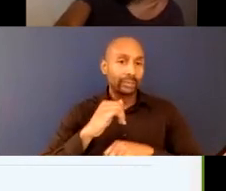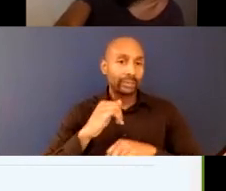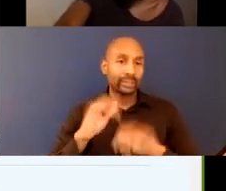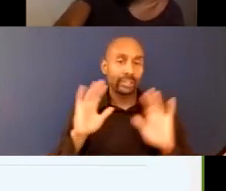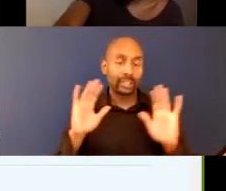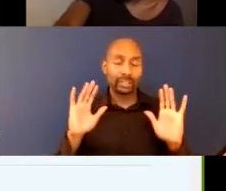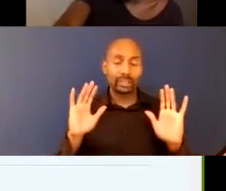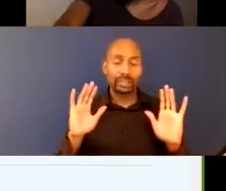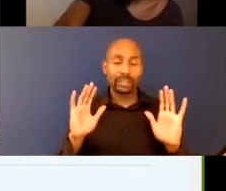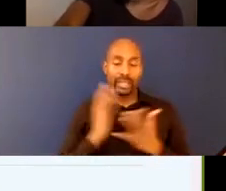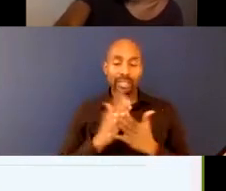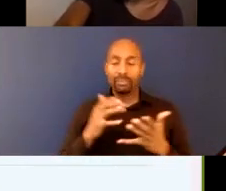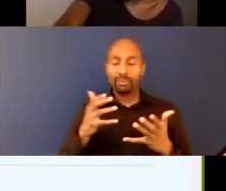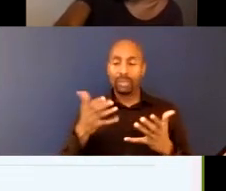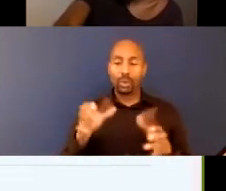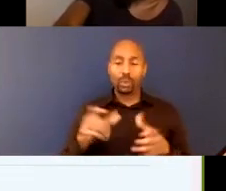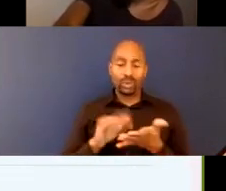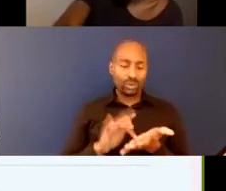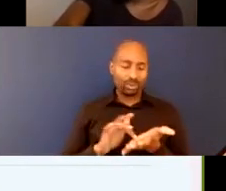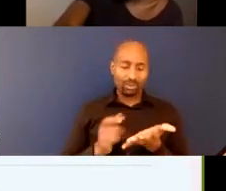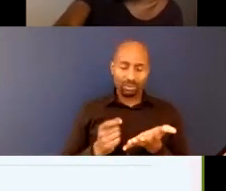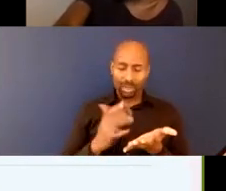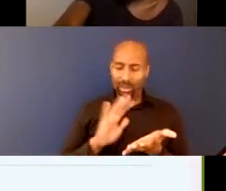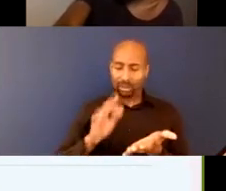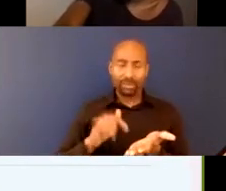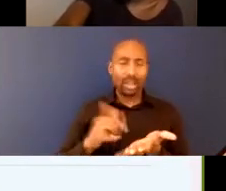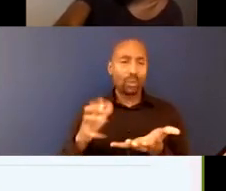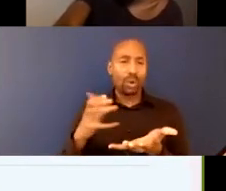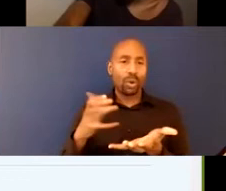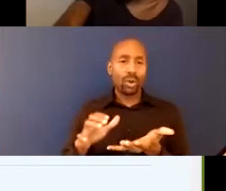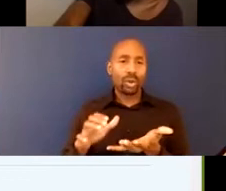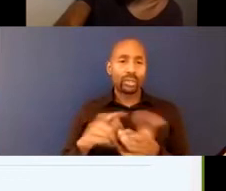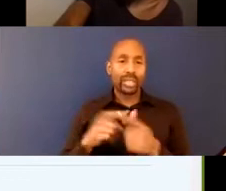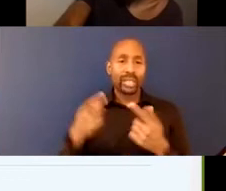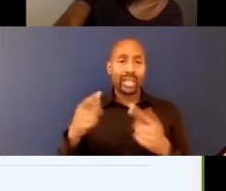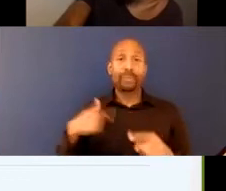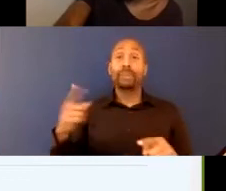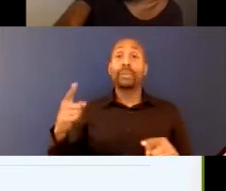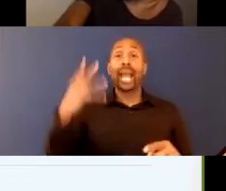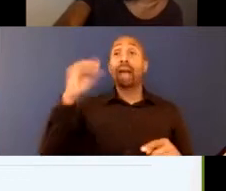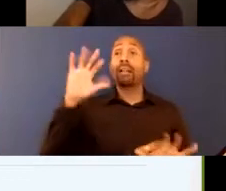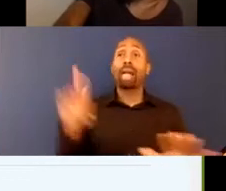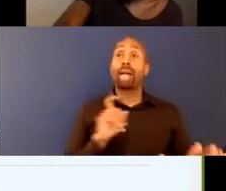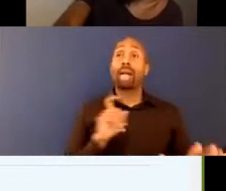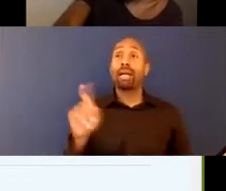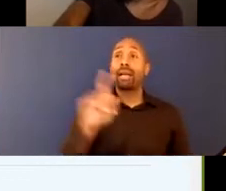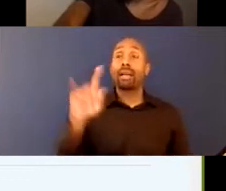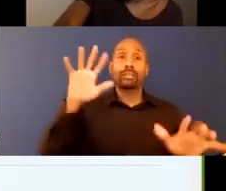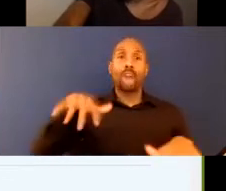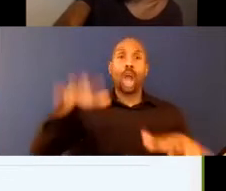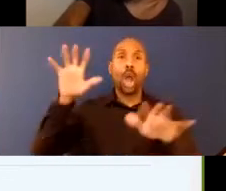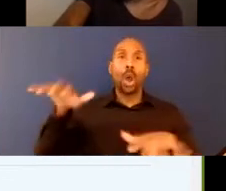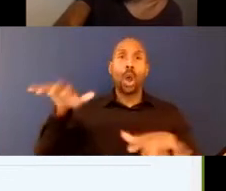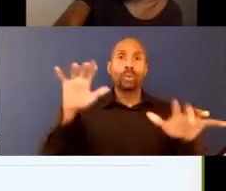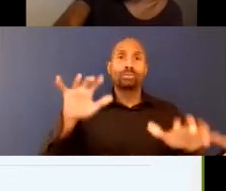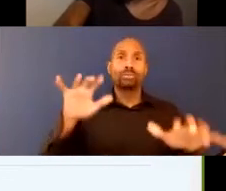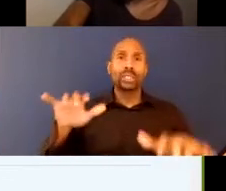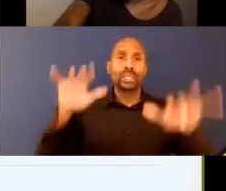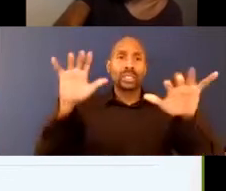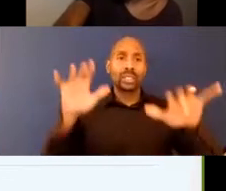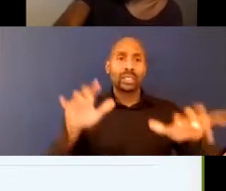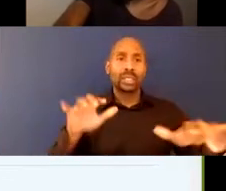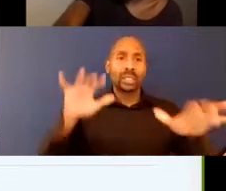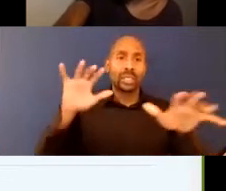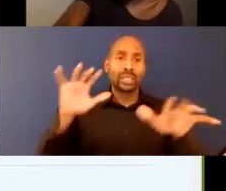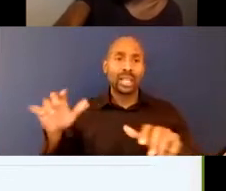stroking branches for hours, walked jagged circles, muttering sudden secrets